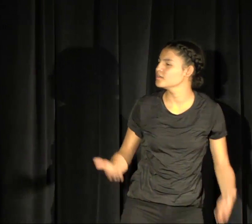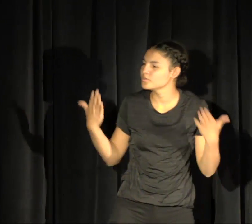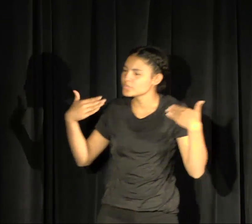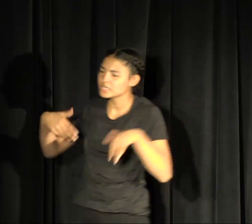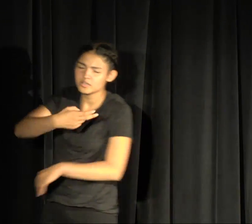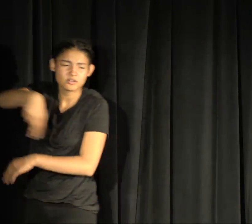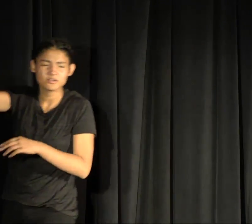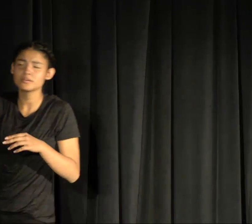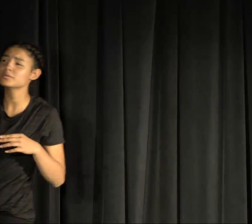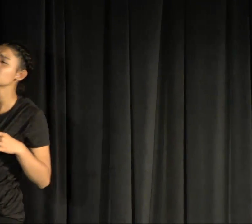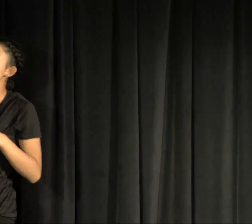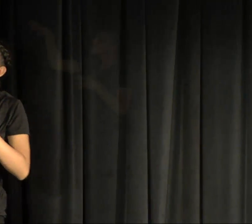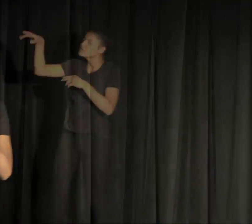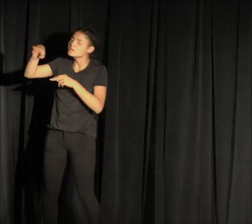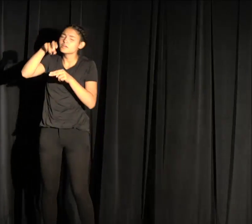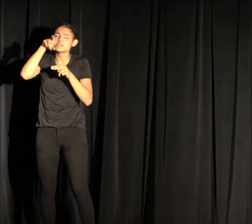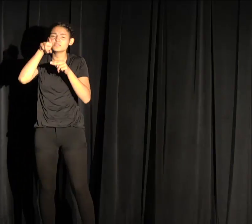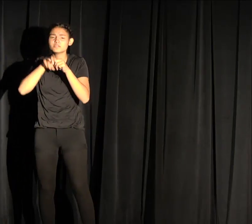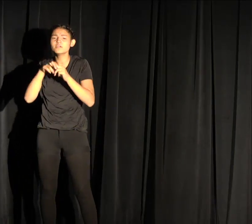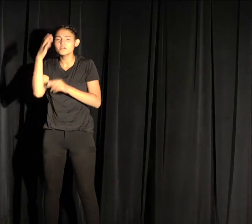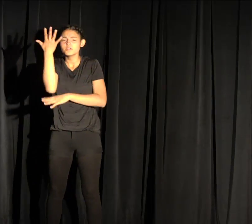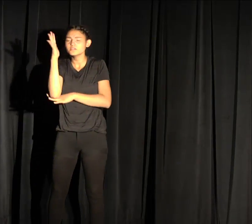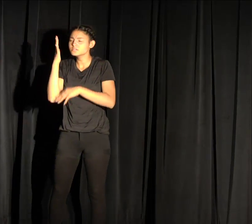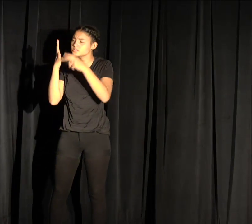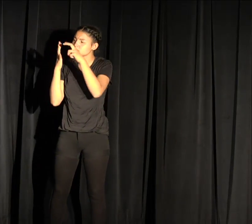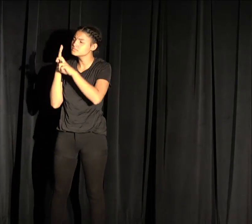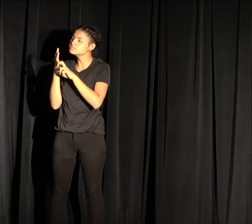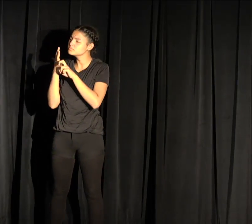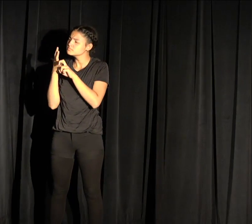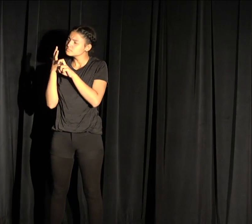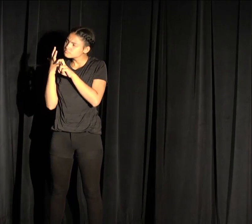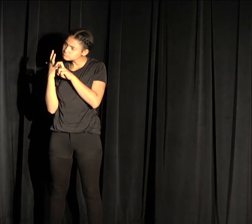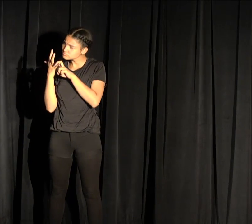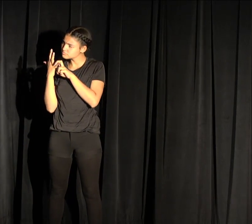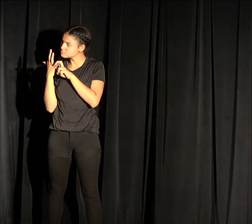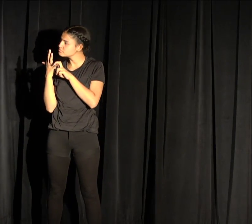Dark hours still can't be any brighter in spring days.